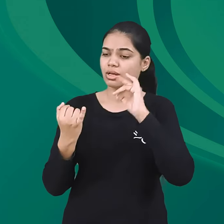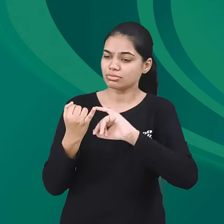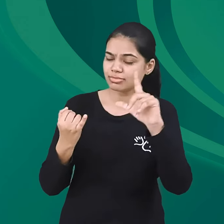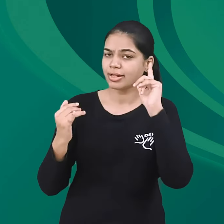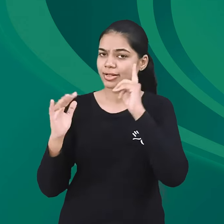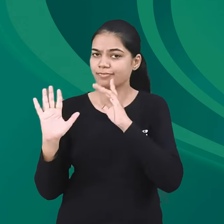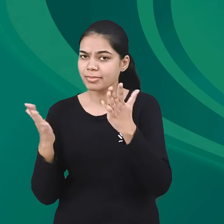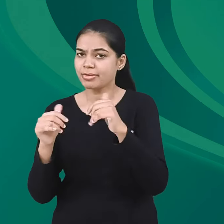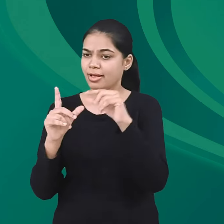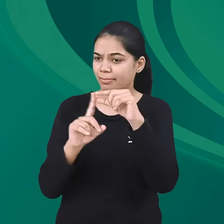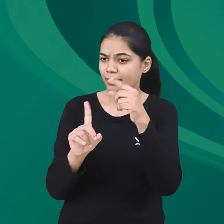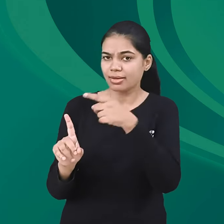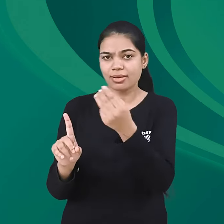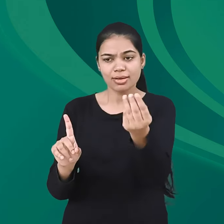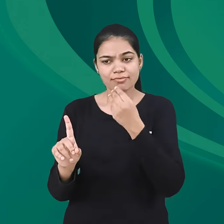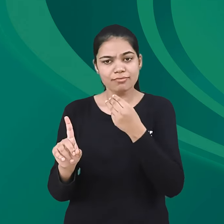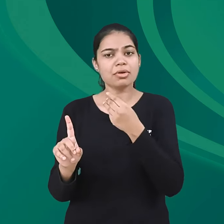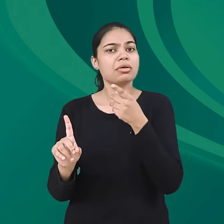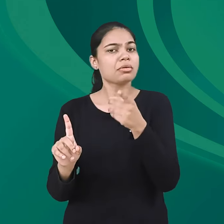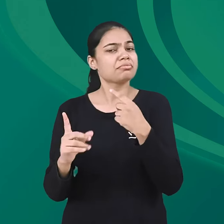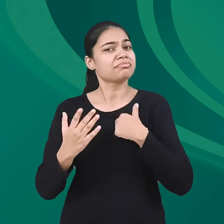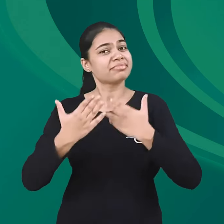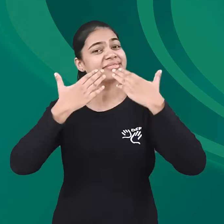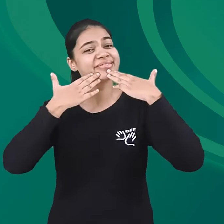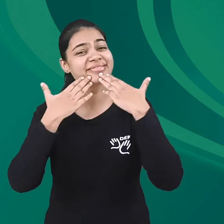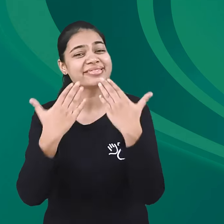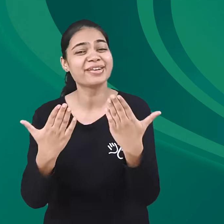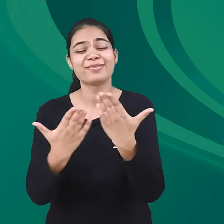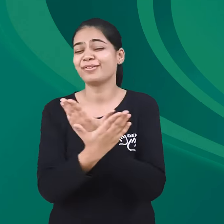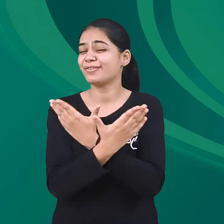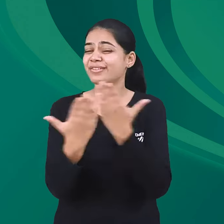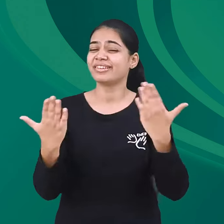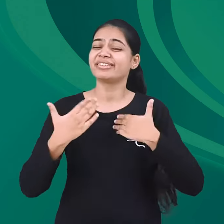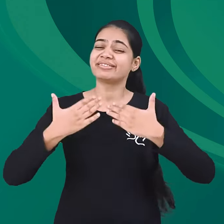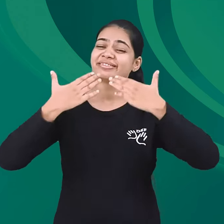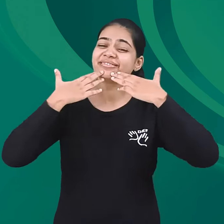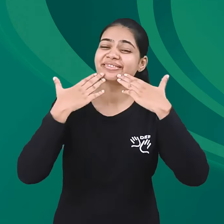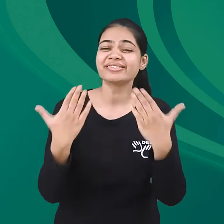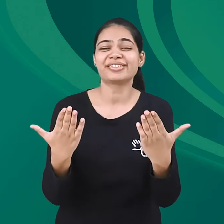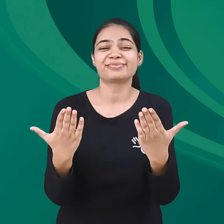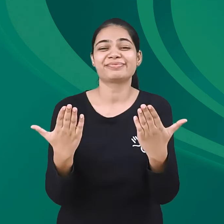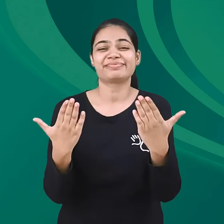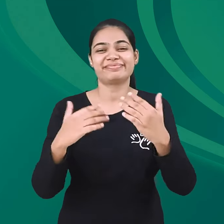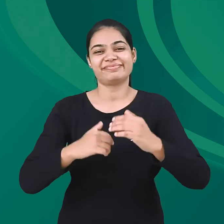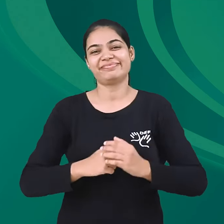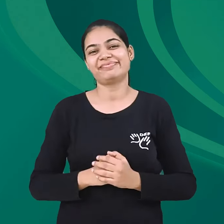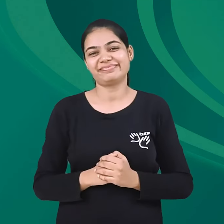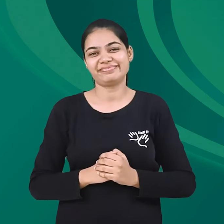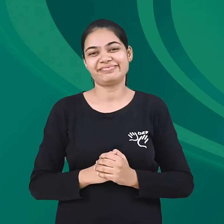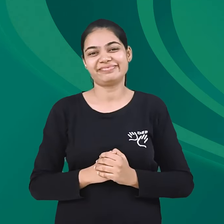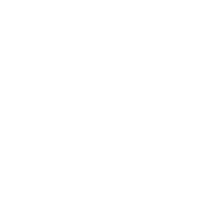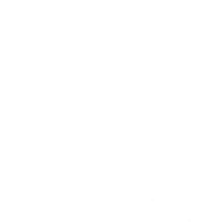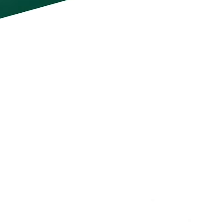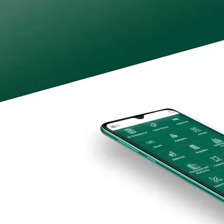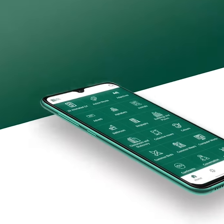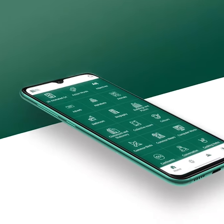helping me and making me understand more about sign language. Thank you. Thank you.